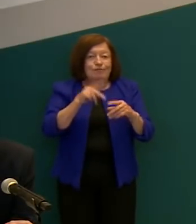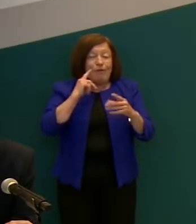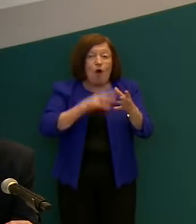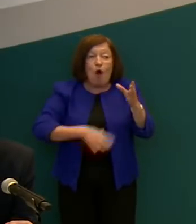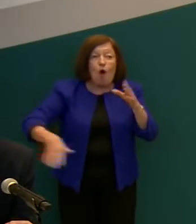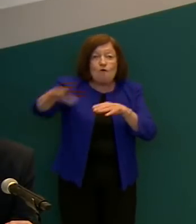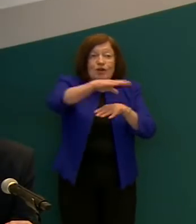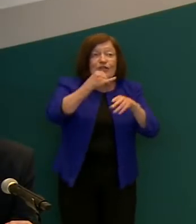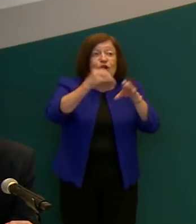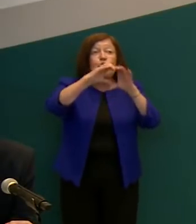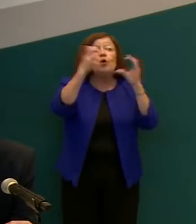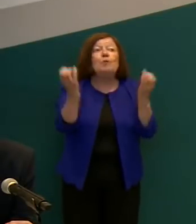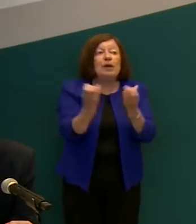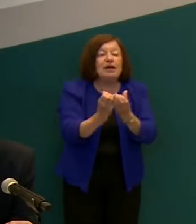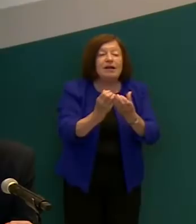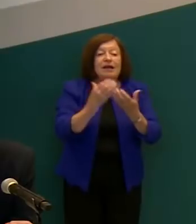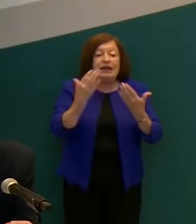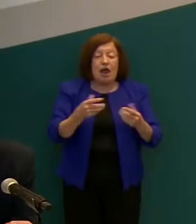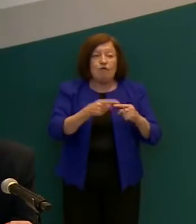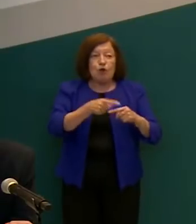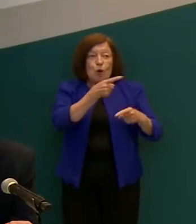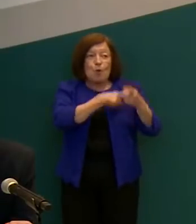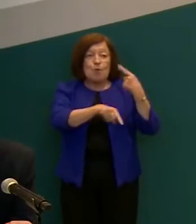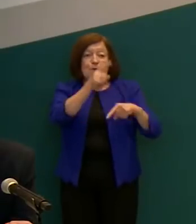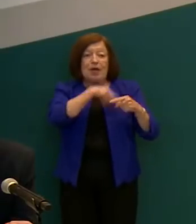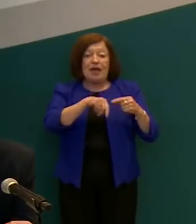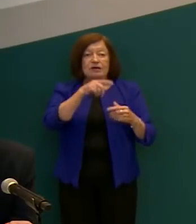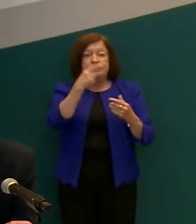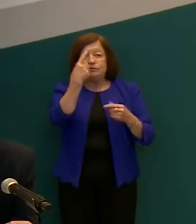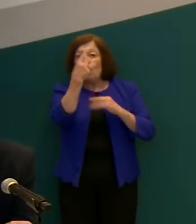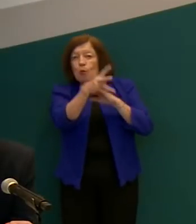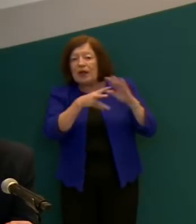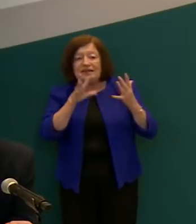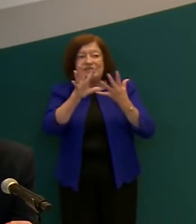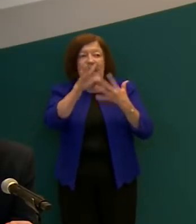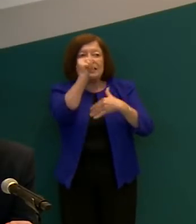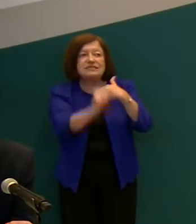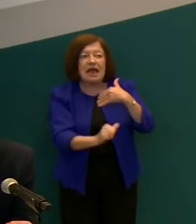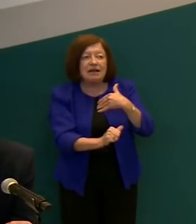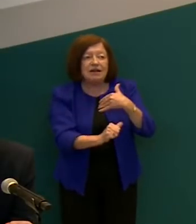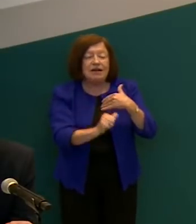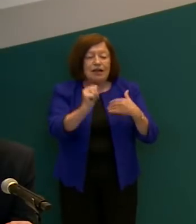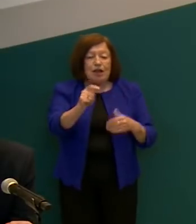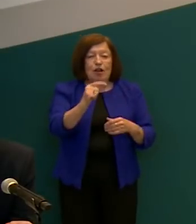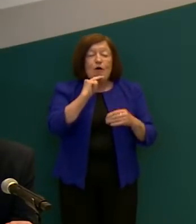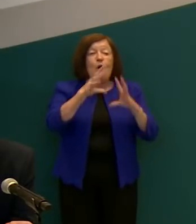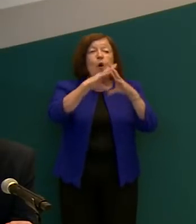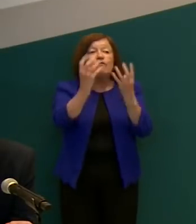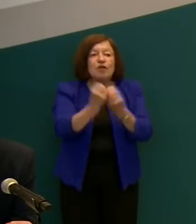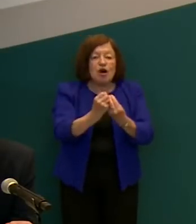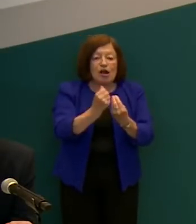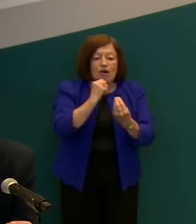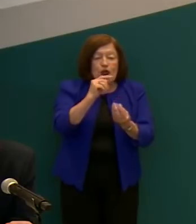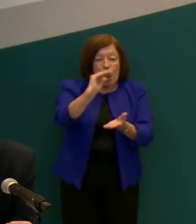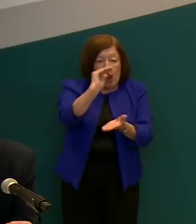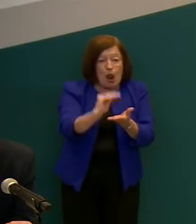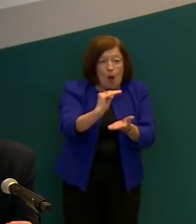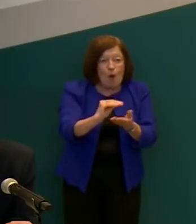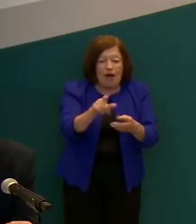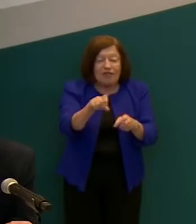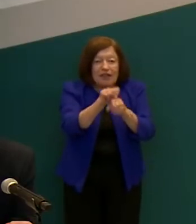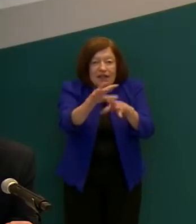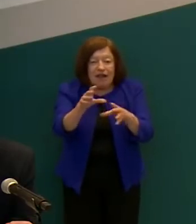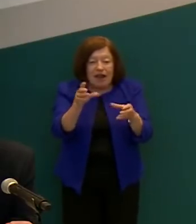in the community, whereas go back a week or 10 days, the prevalence overall is low and the outbreaks